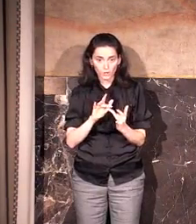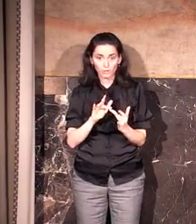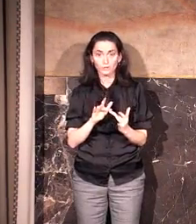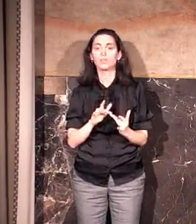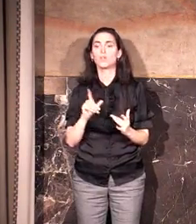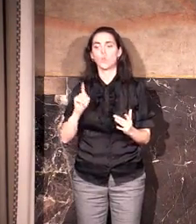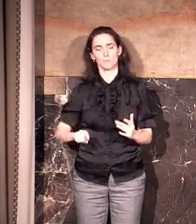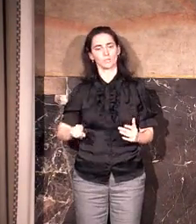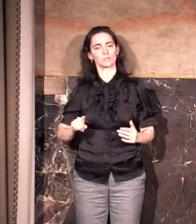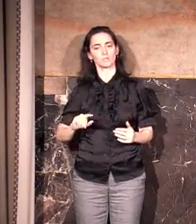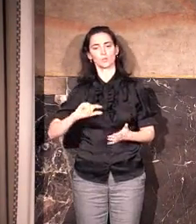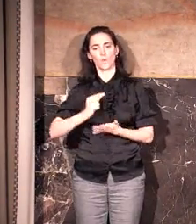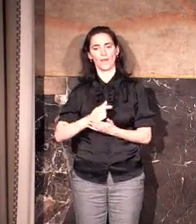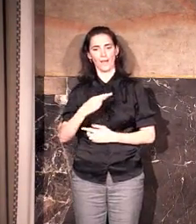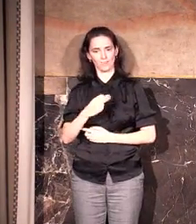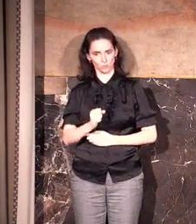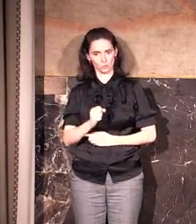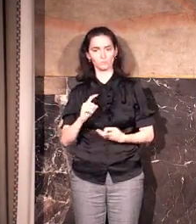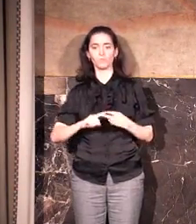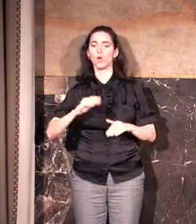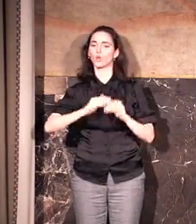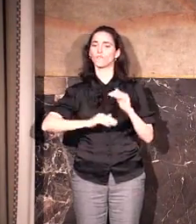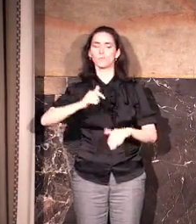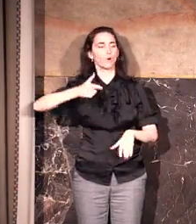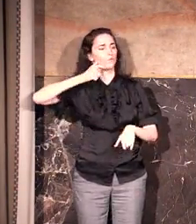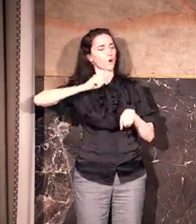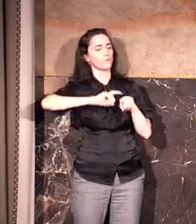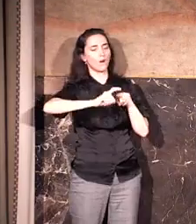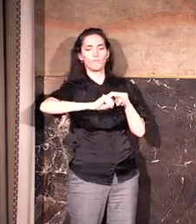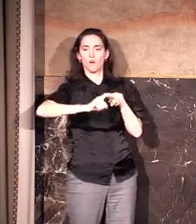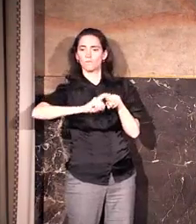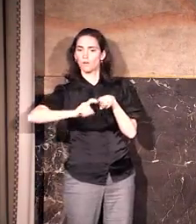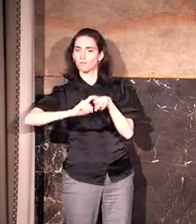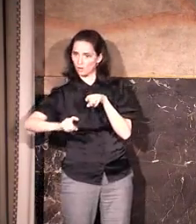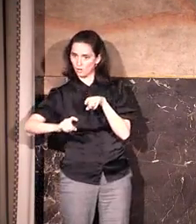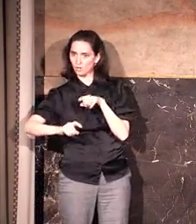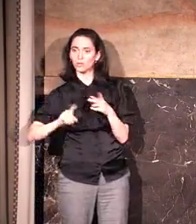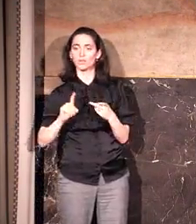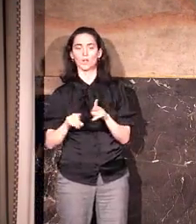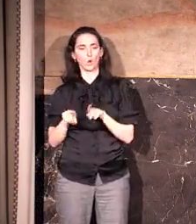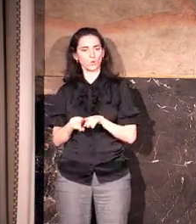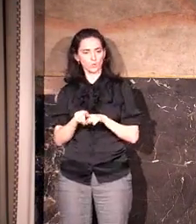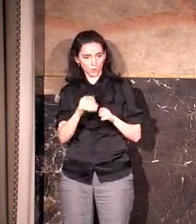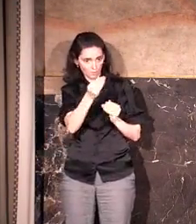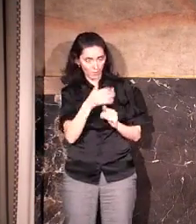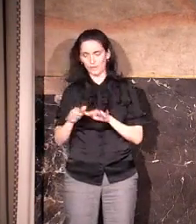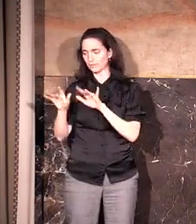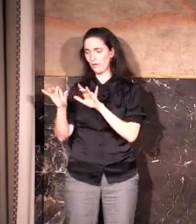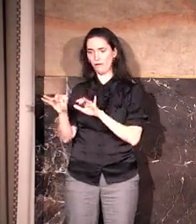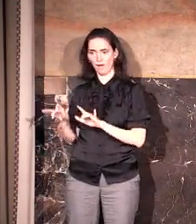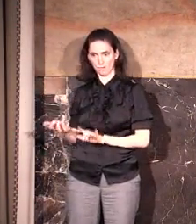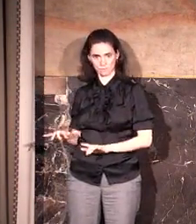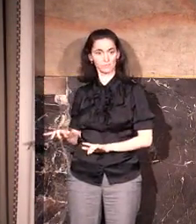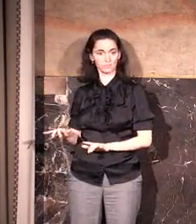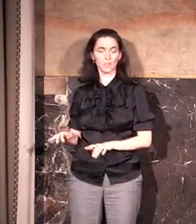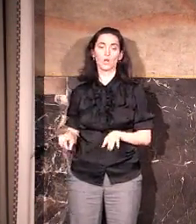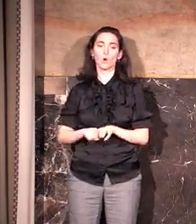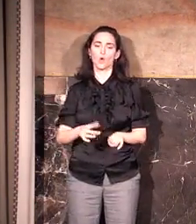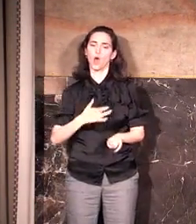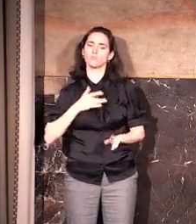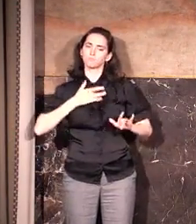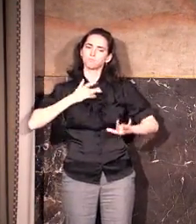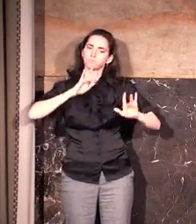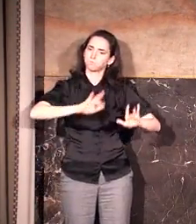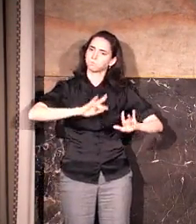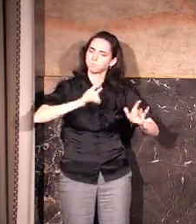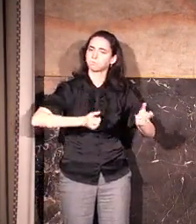have to feel comfortable having a telephone conversation with someone and entering data. Obviously, you have to be compassionate and